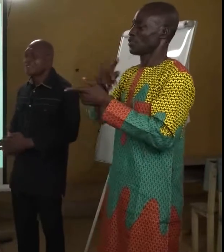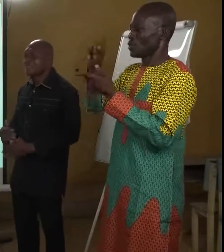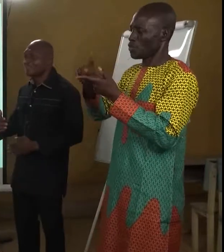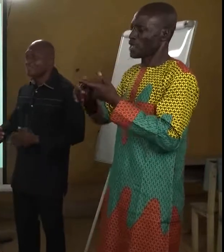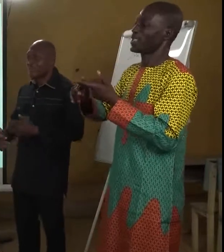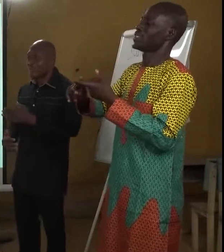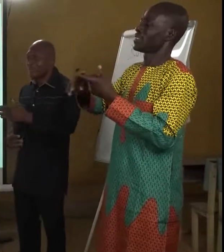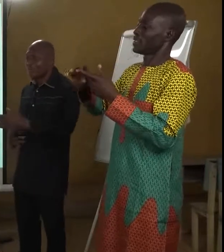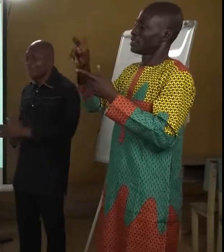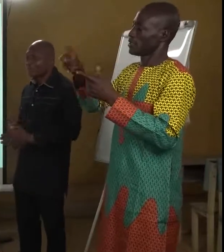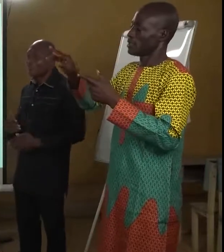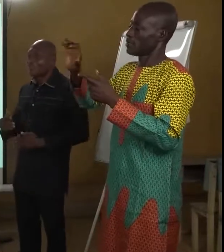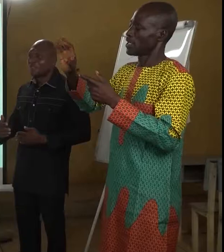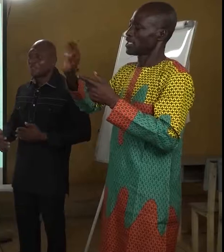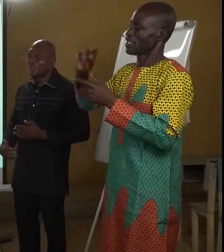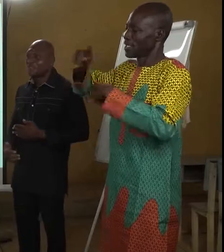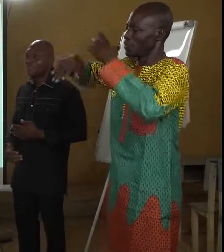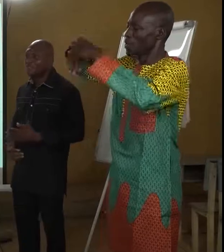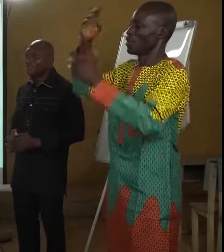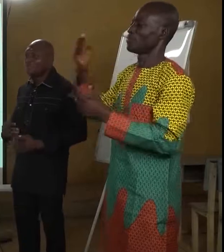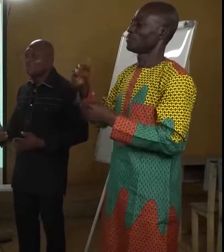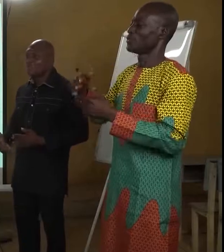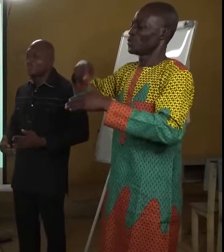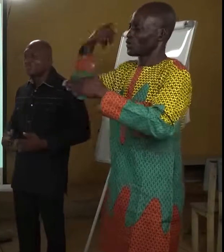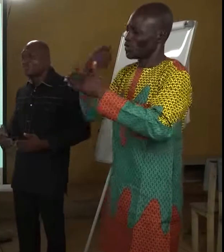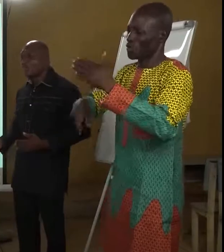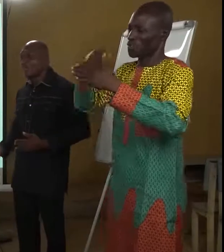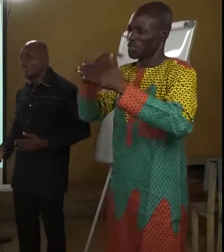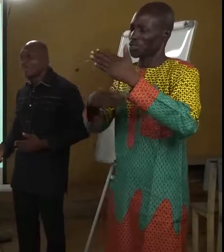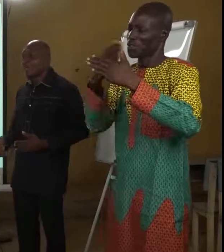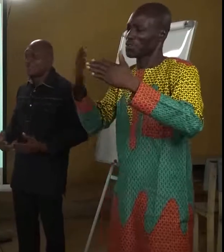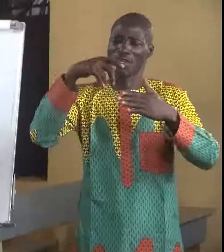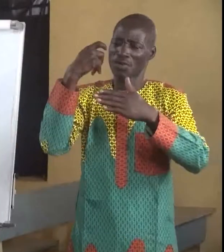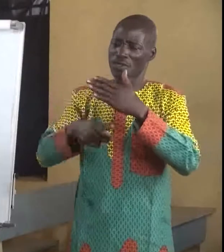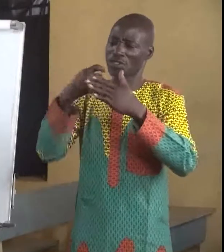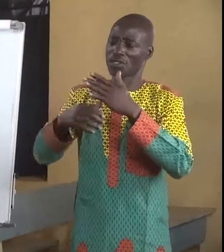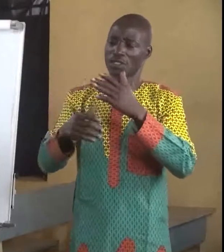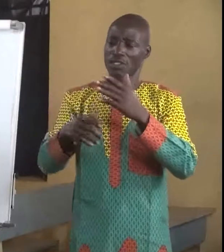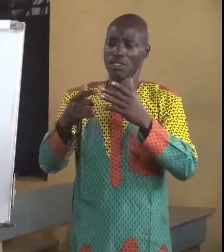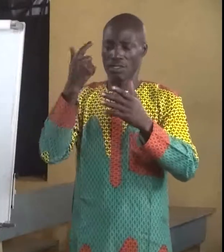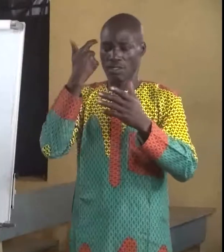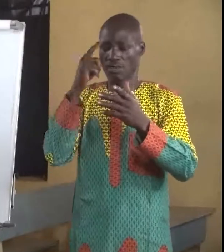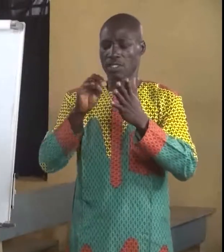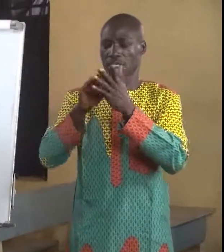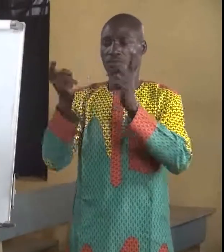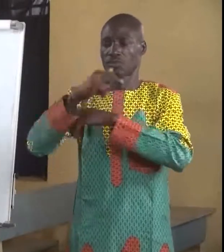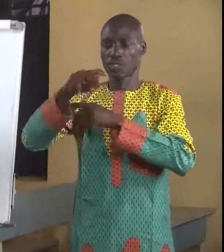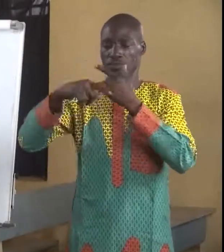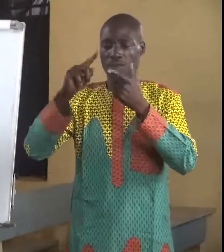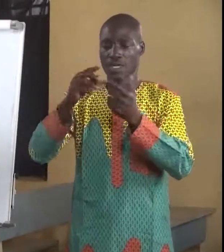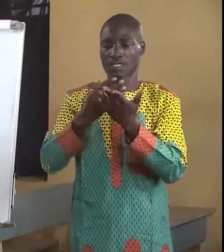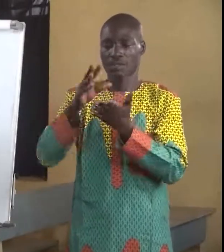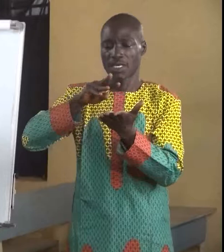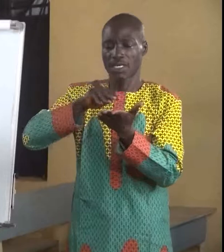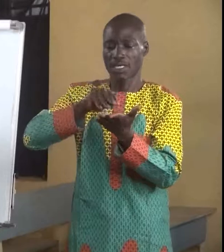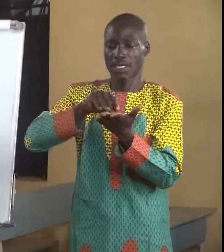of goods and services are going up, you go to the market today, you do what? You go and buy garri. A cup of garri is how much? 50 naira. The